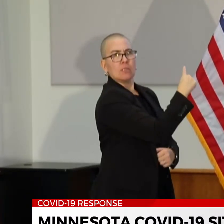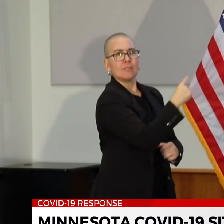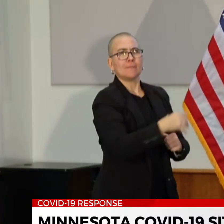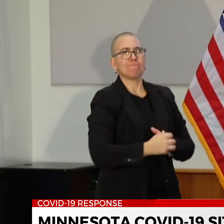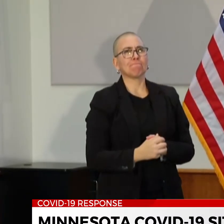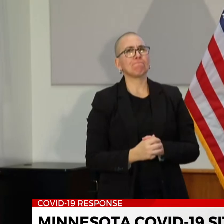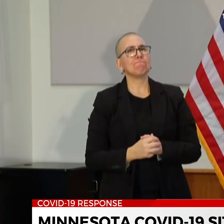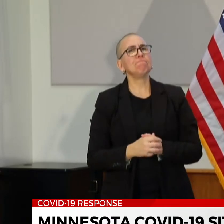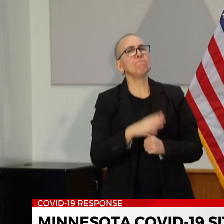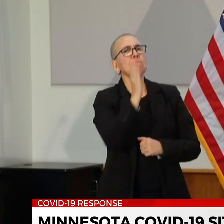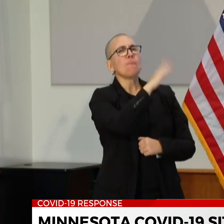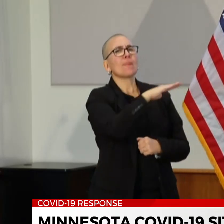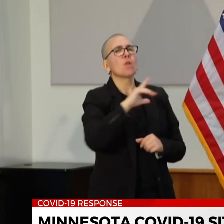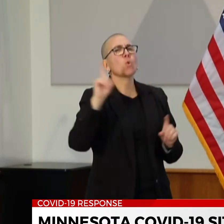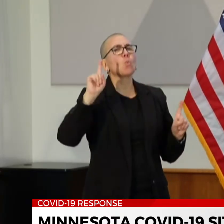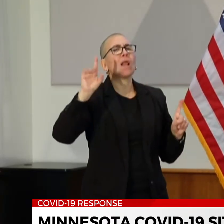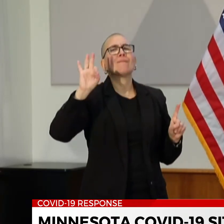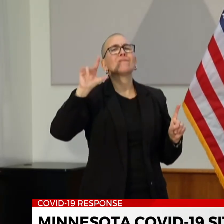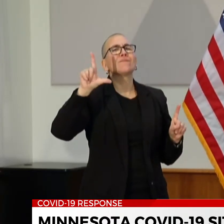year?